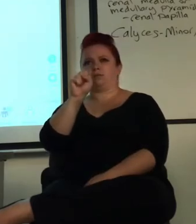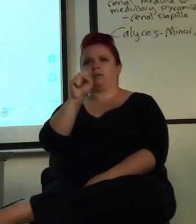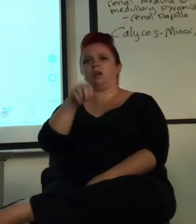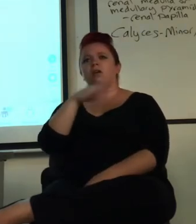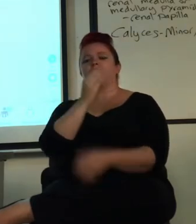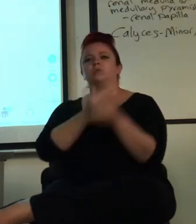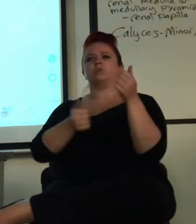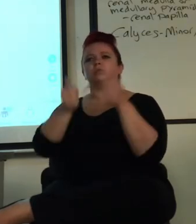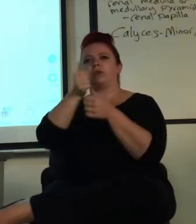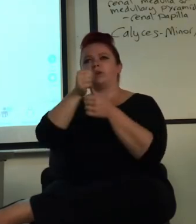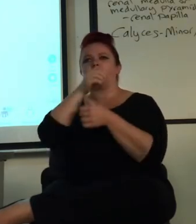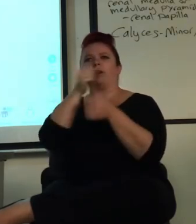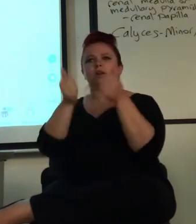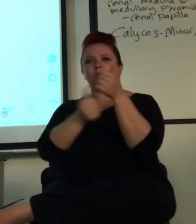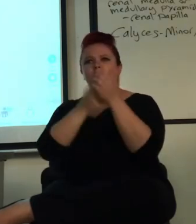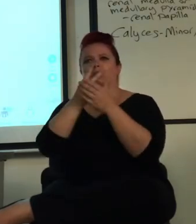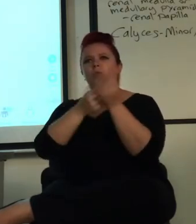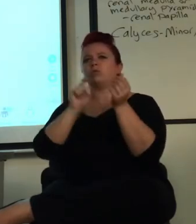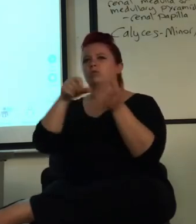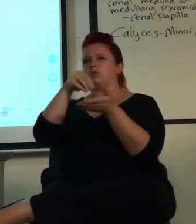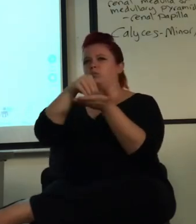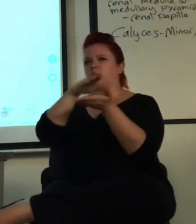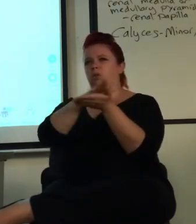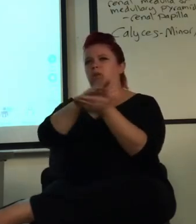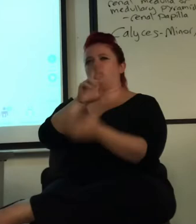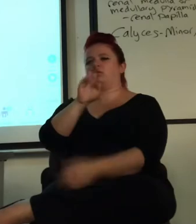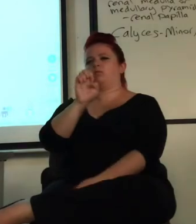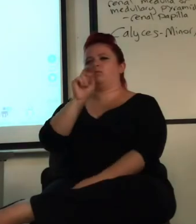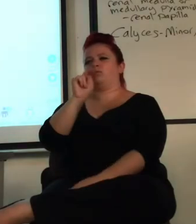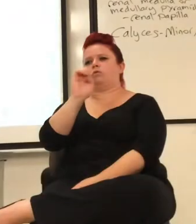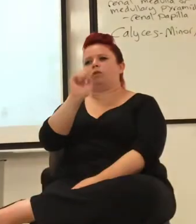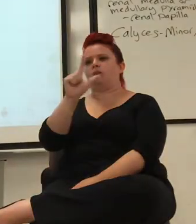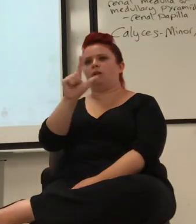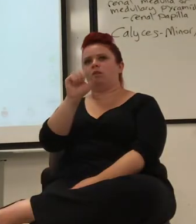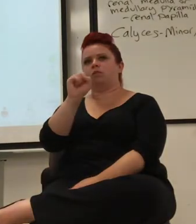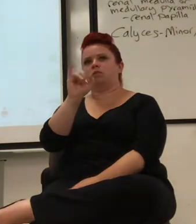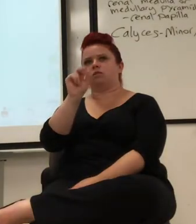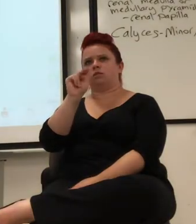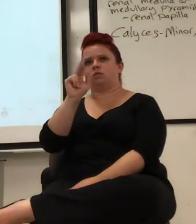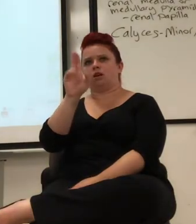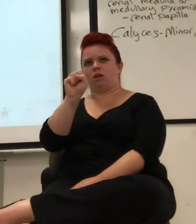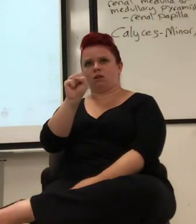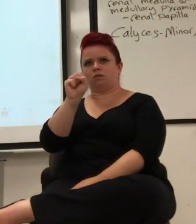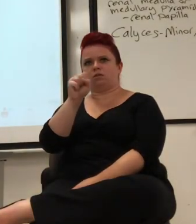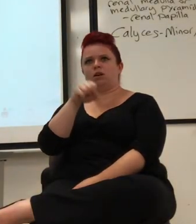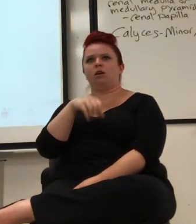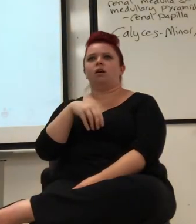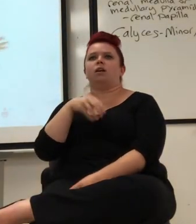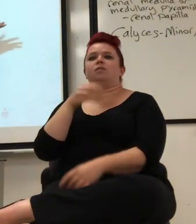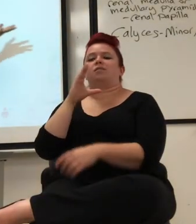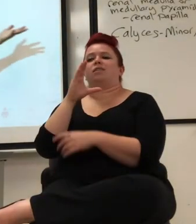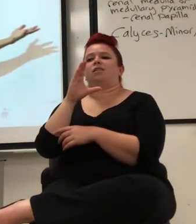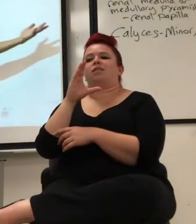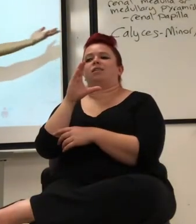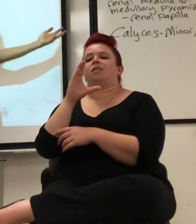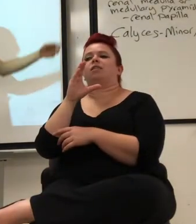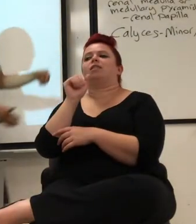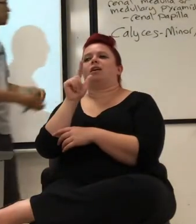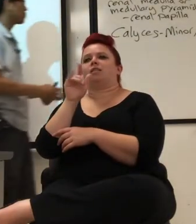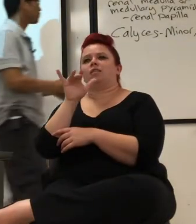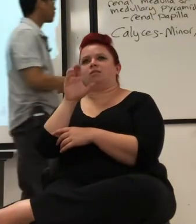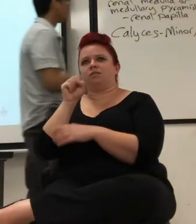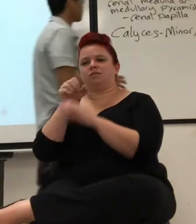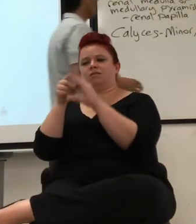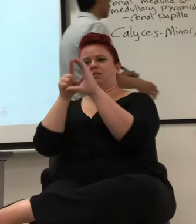superior renal sinus. You should note that, the renal sinus. Space around the calyce